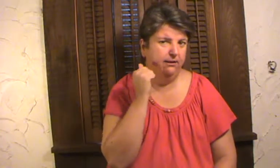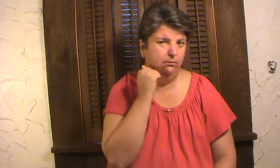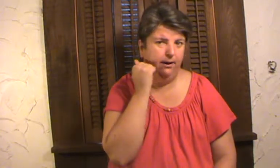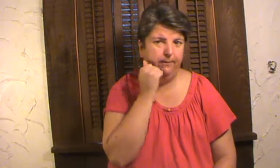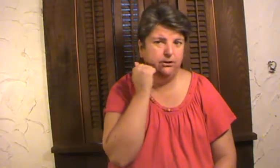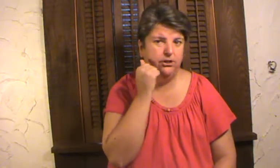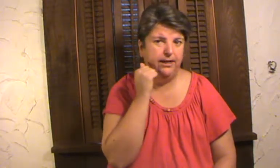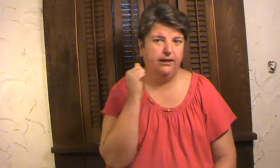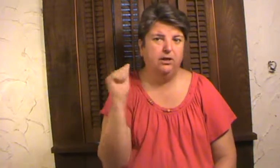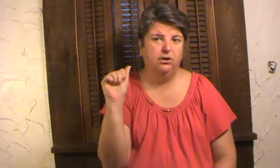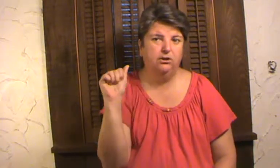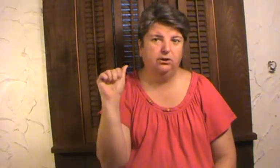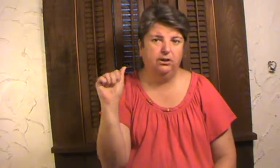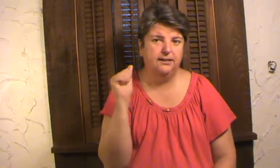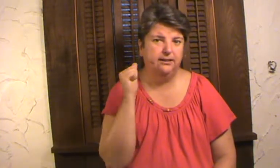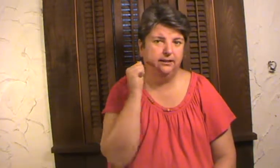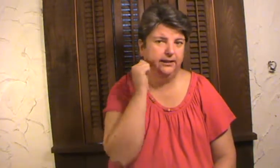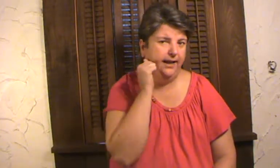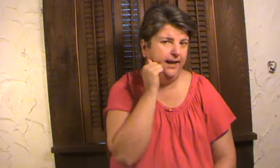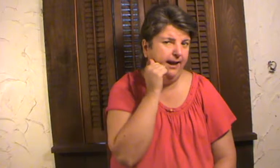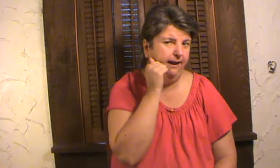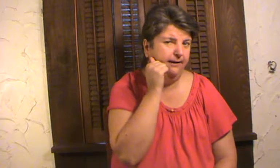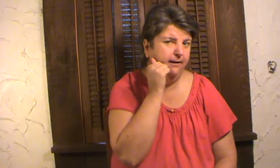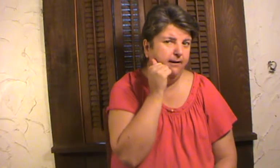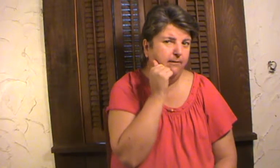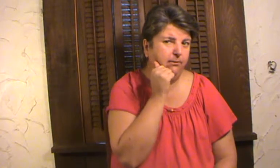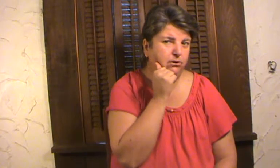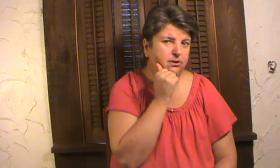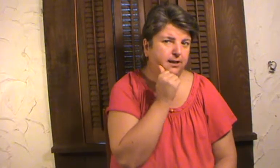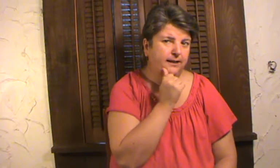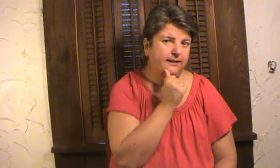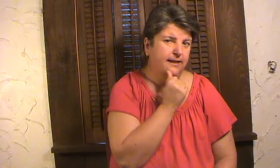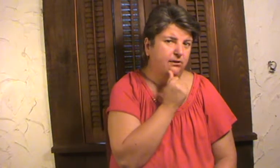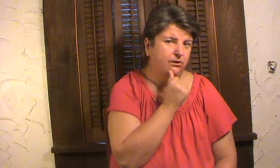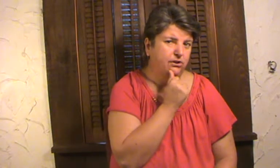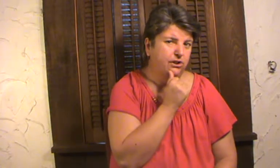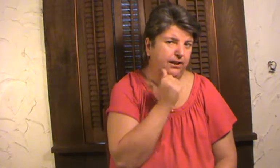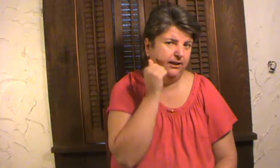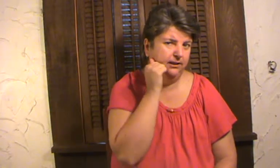right by your cheek. Girl is still the A hand, but you slide it down your cheek.